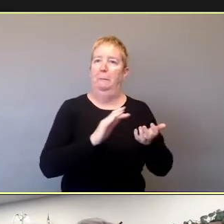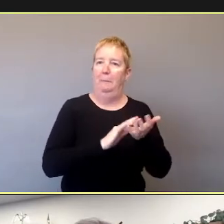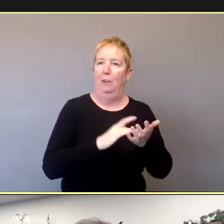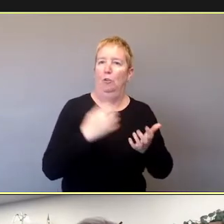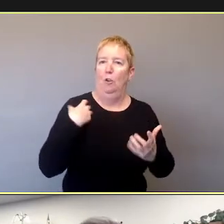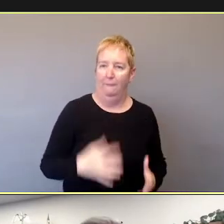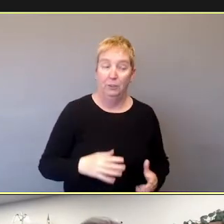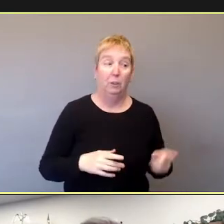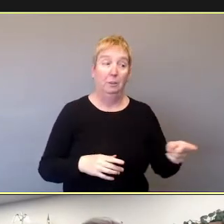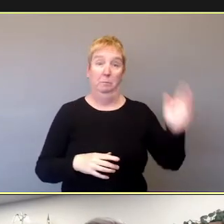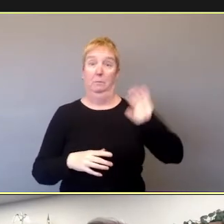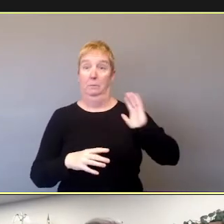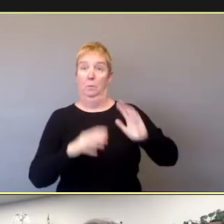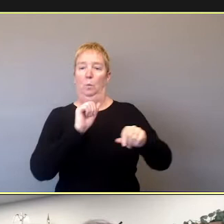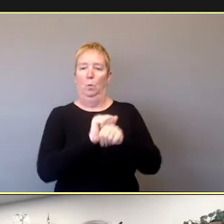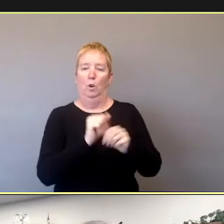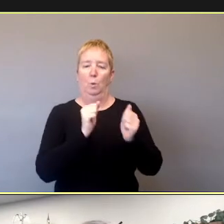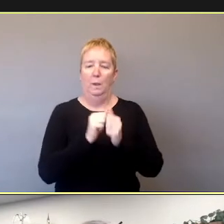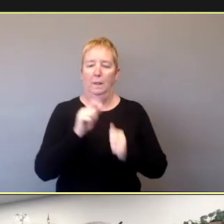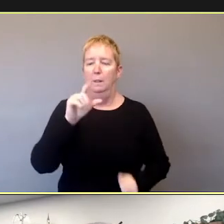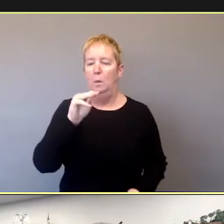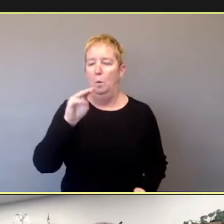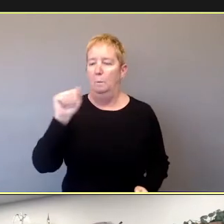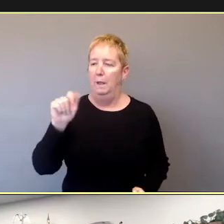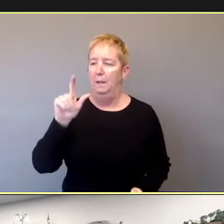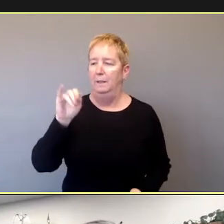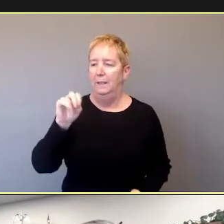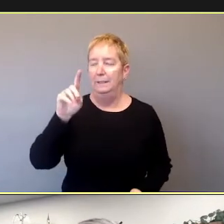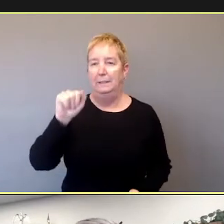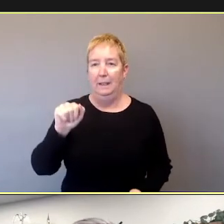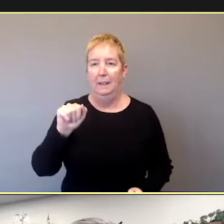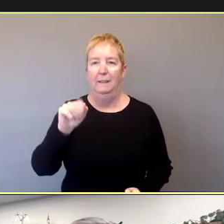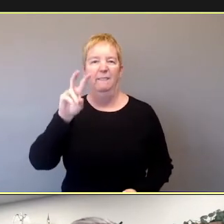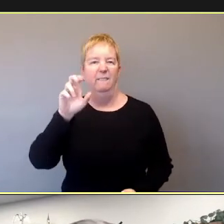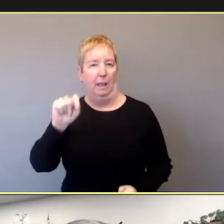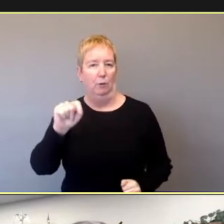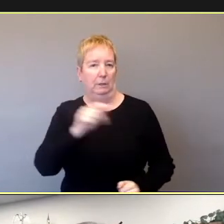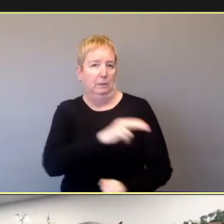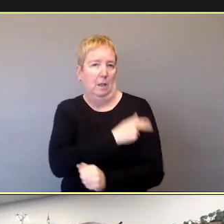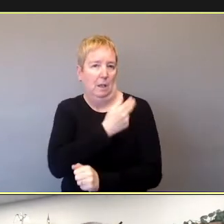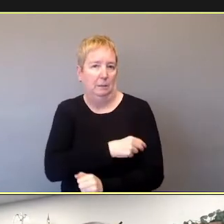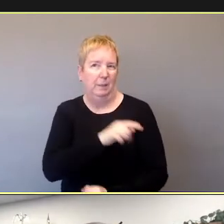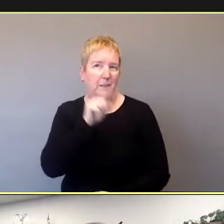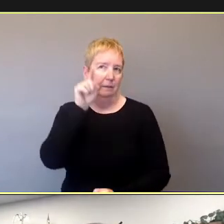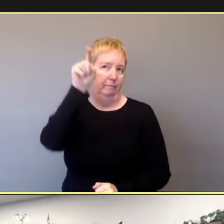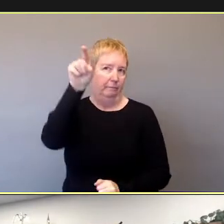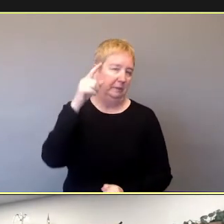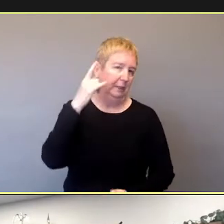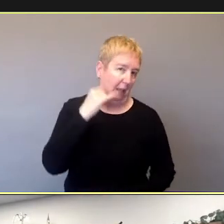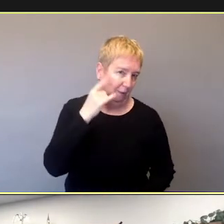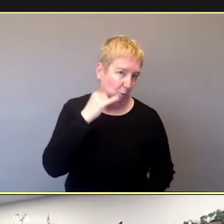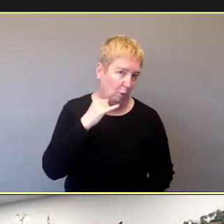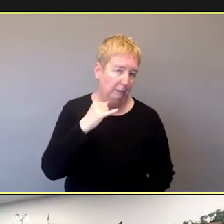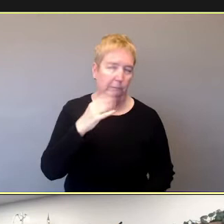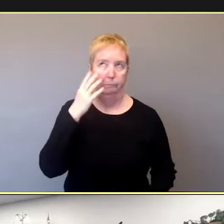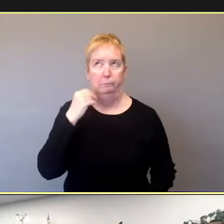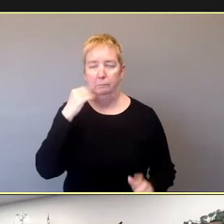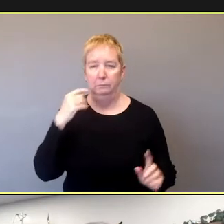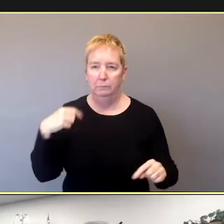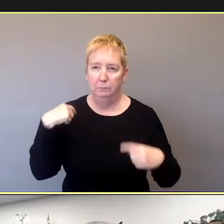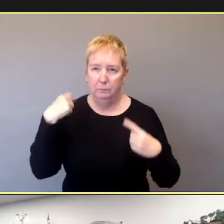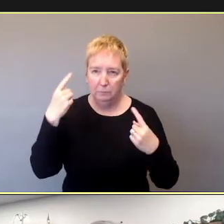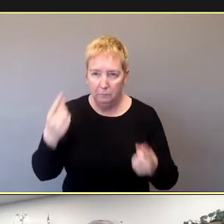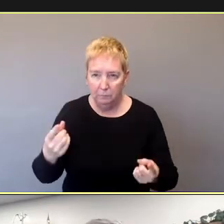Linda Veterans Administration Hospital in California, has been